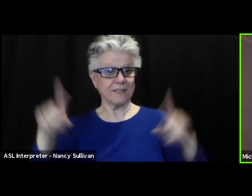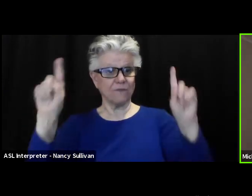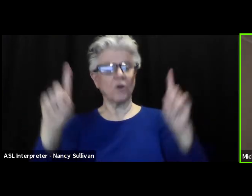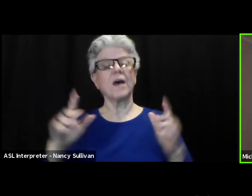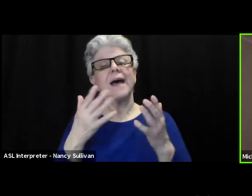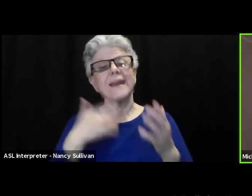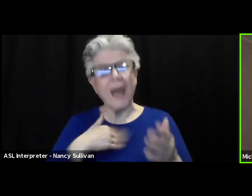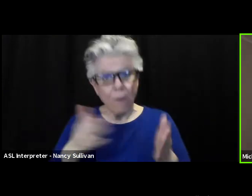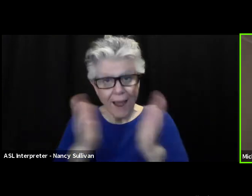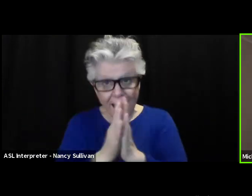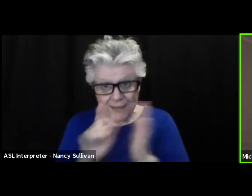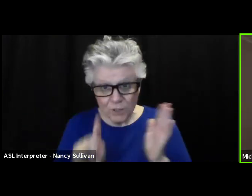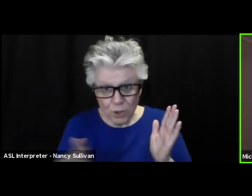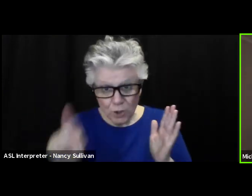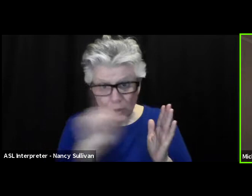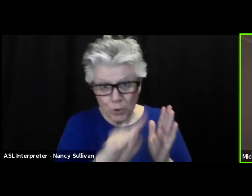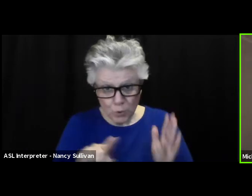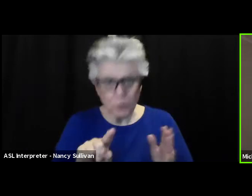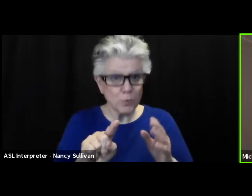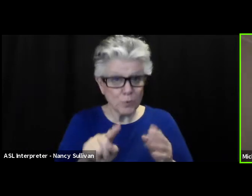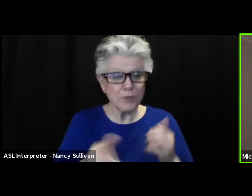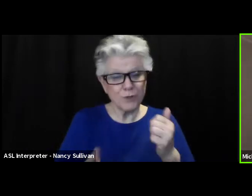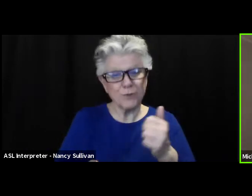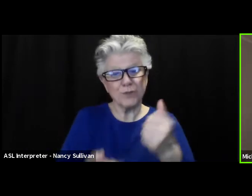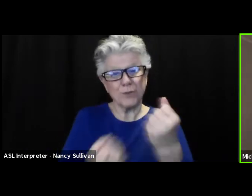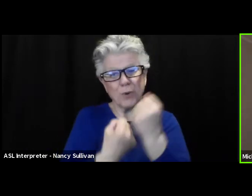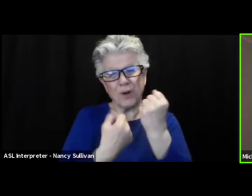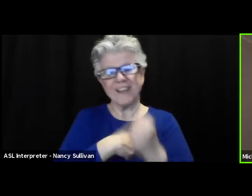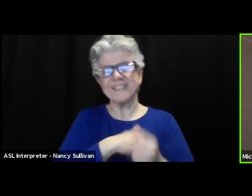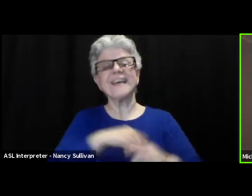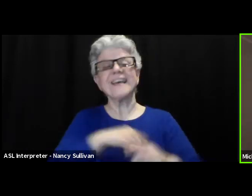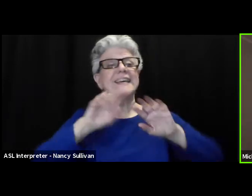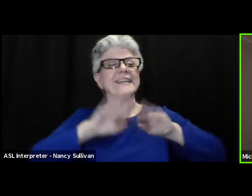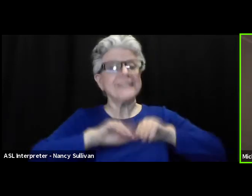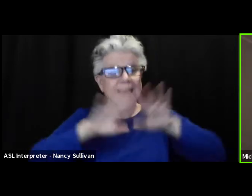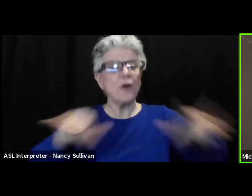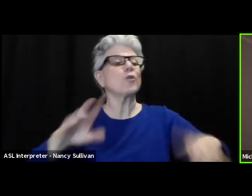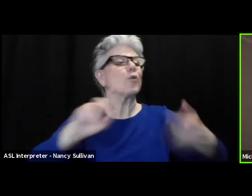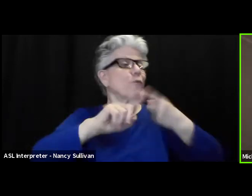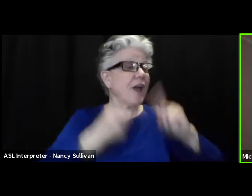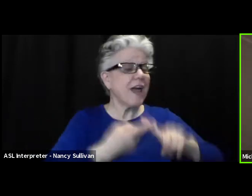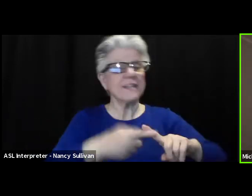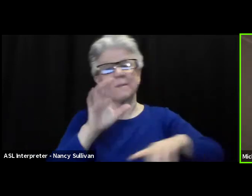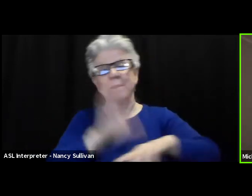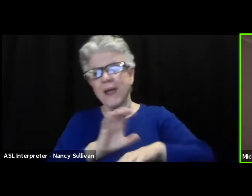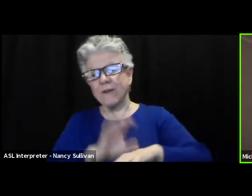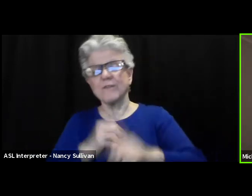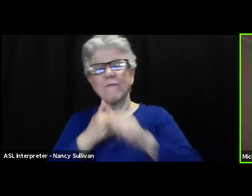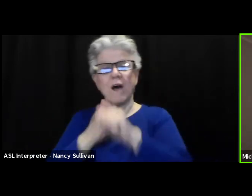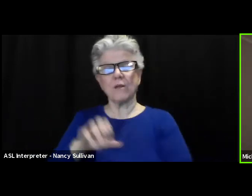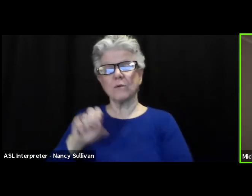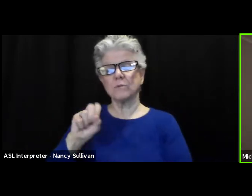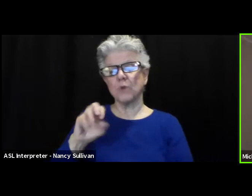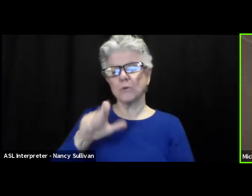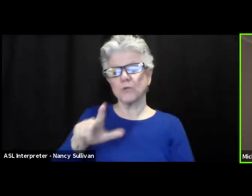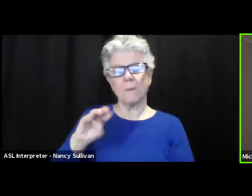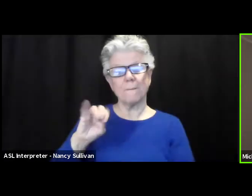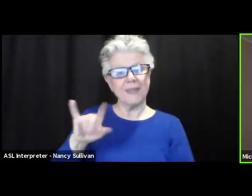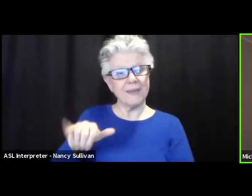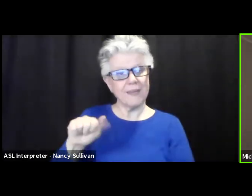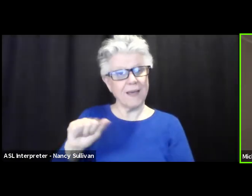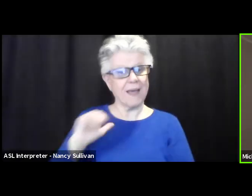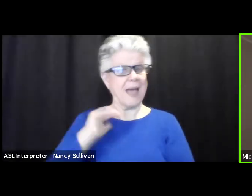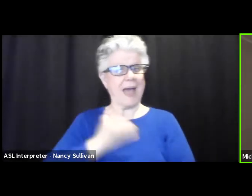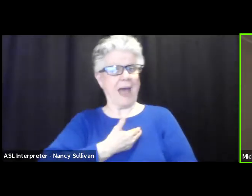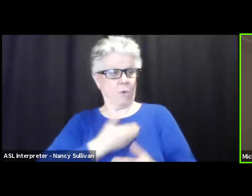us. Once more, help get word out to your friends and parishes. Follow us on social media and share our materials.